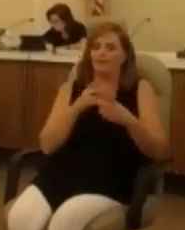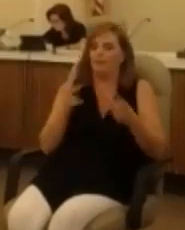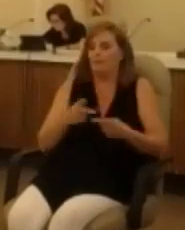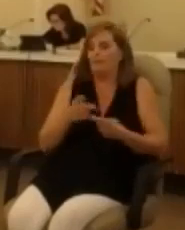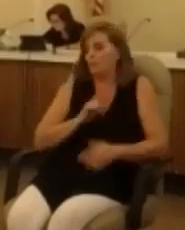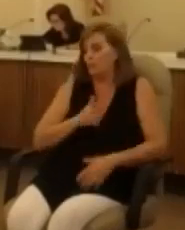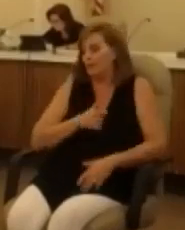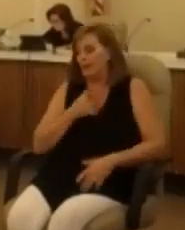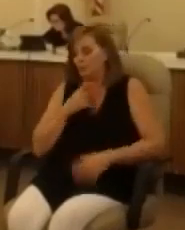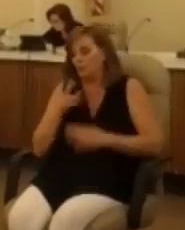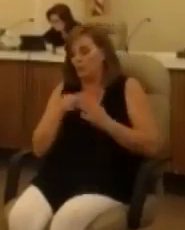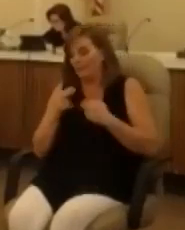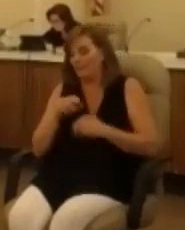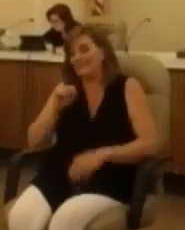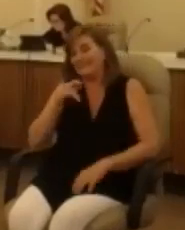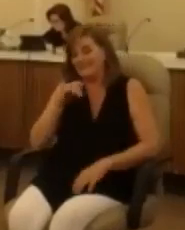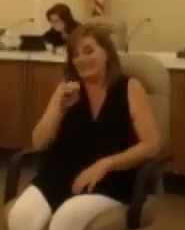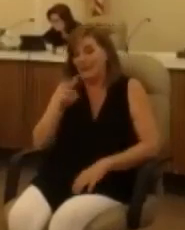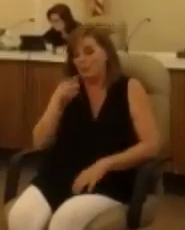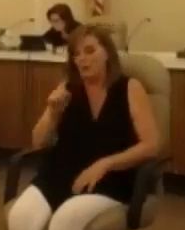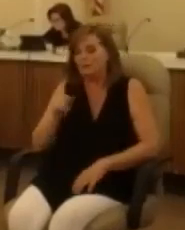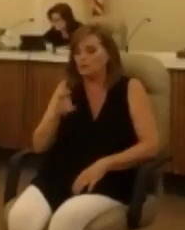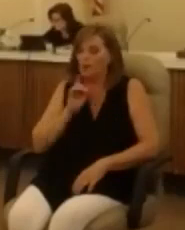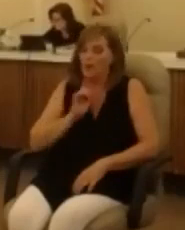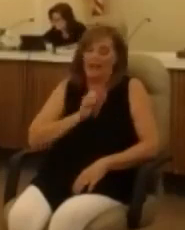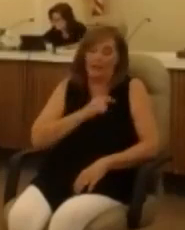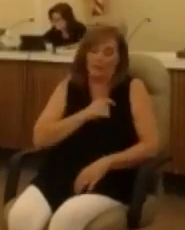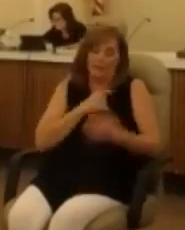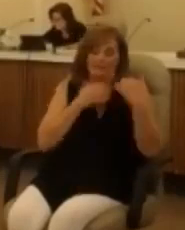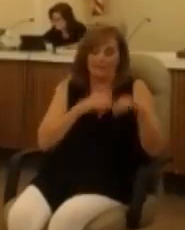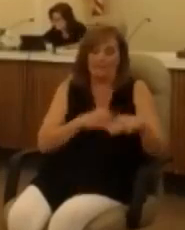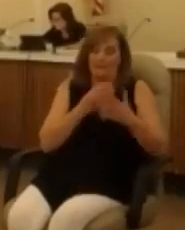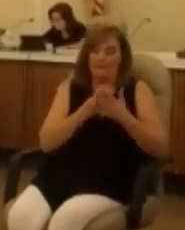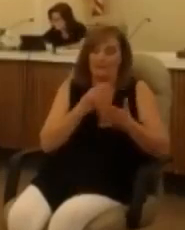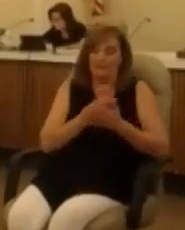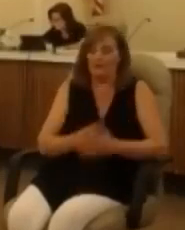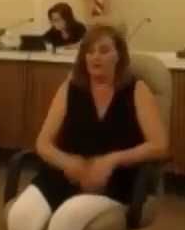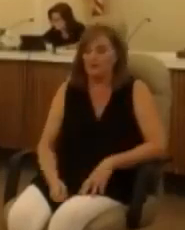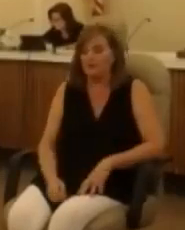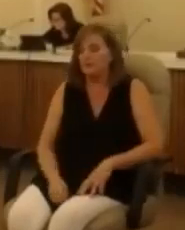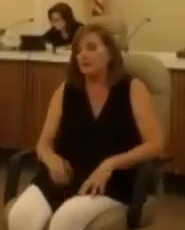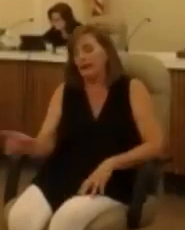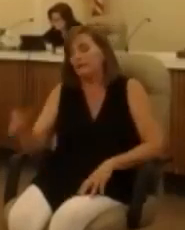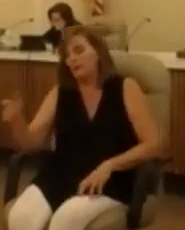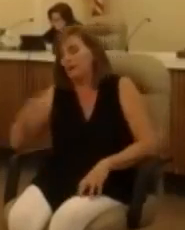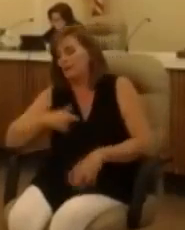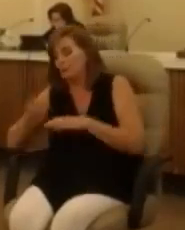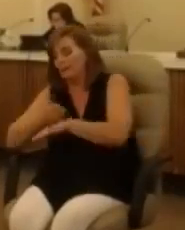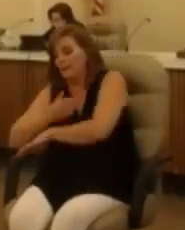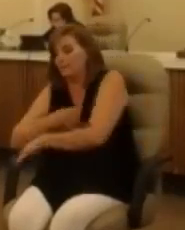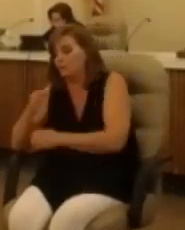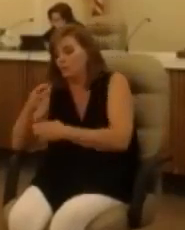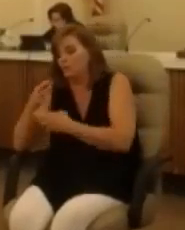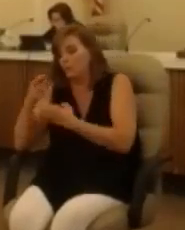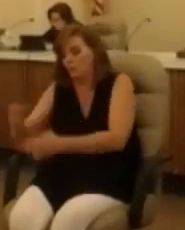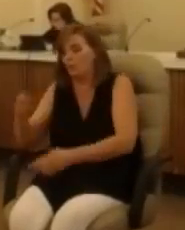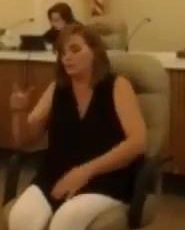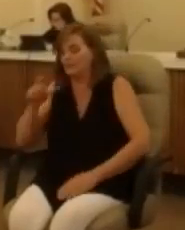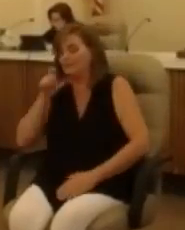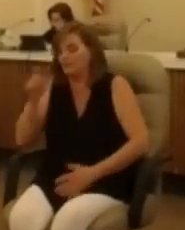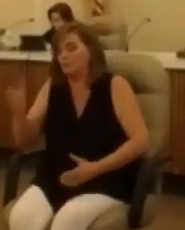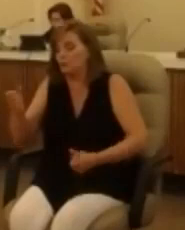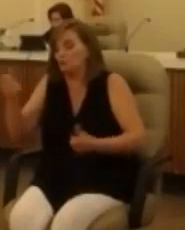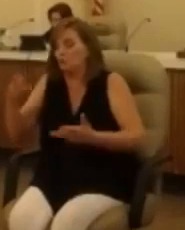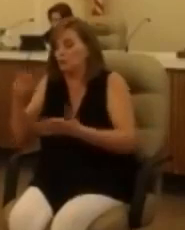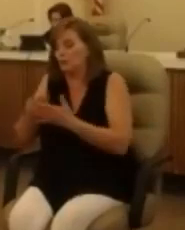have so much money, they have a lot of places where they want to improve the roads and they only have so much money. And so, you